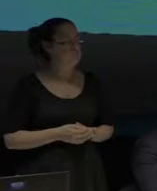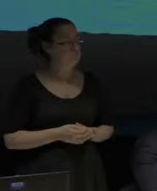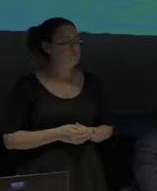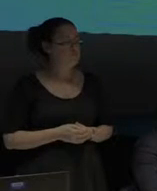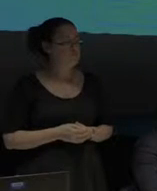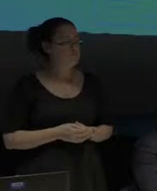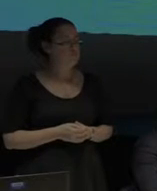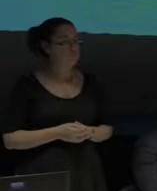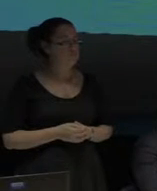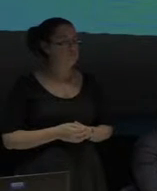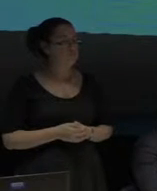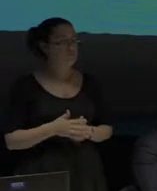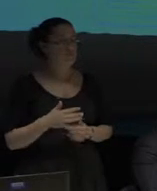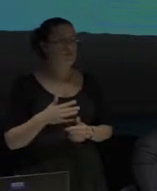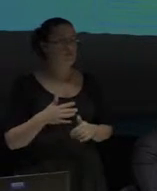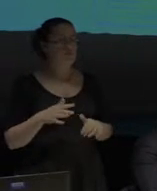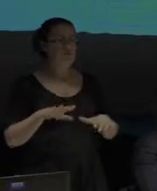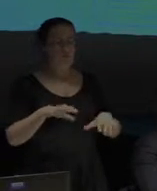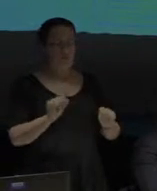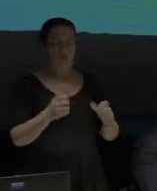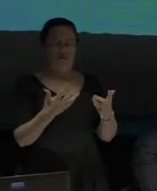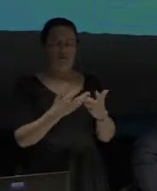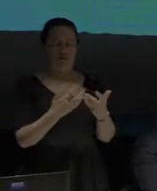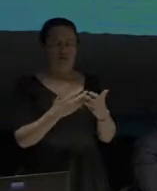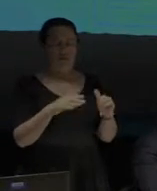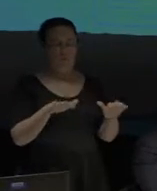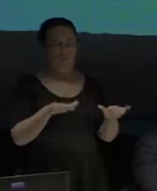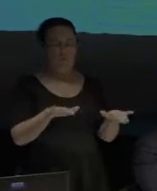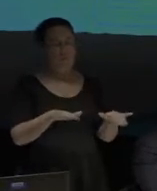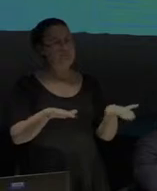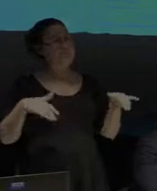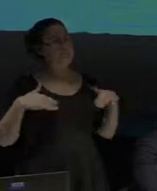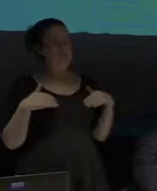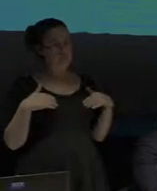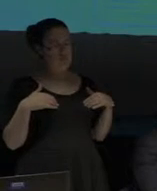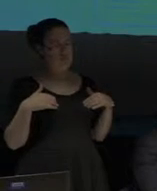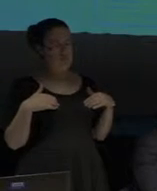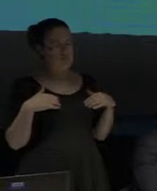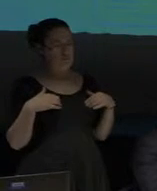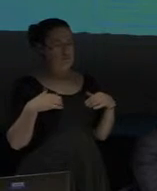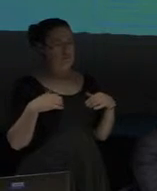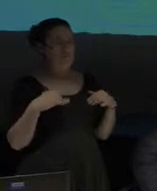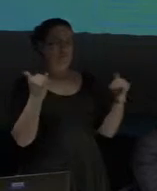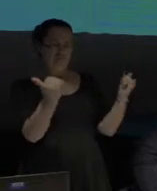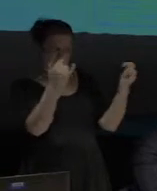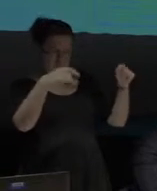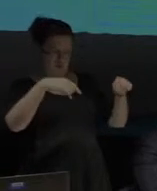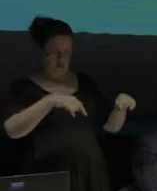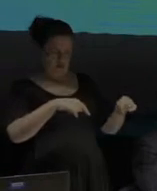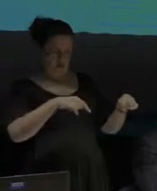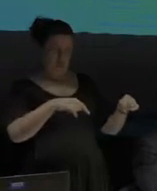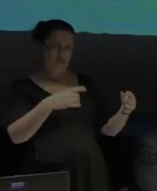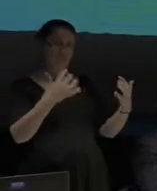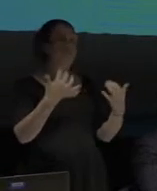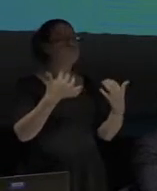just take a step back, where at an Identities Festival we have people who I think get